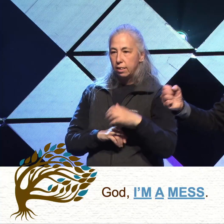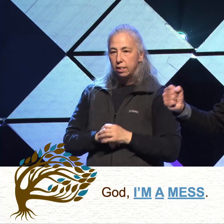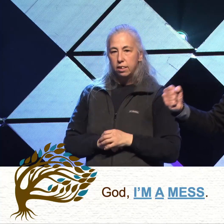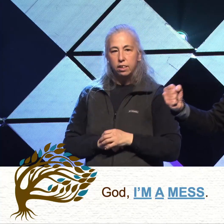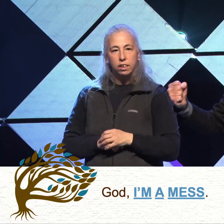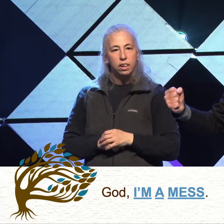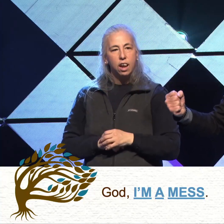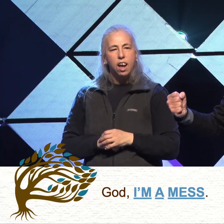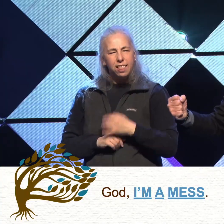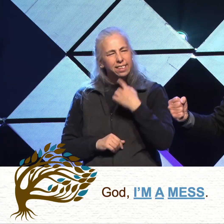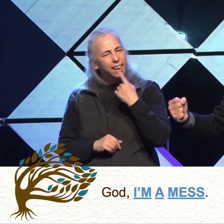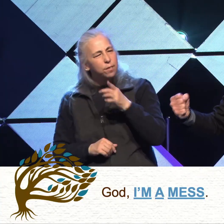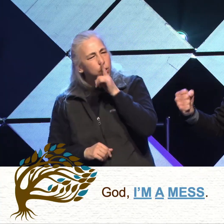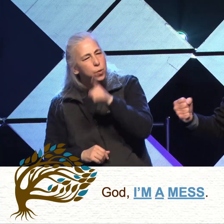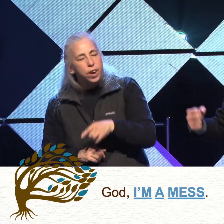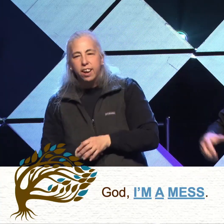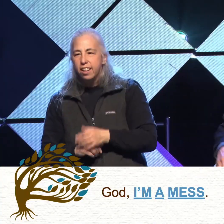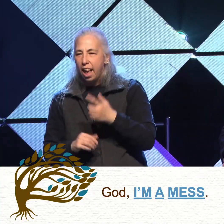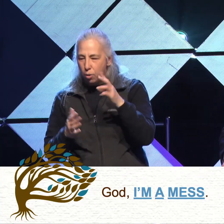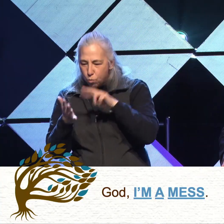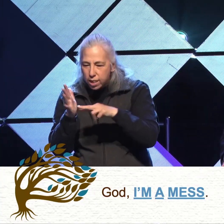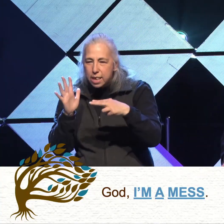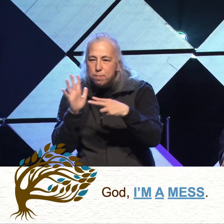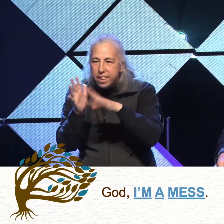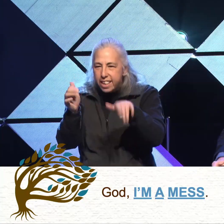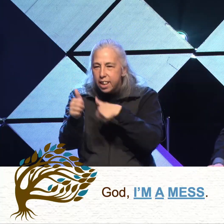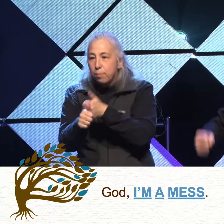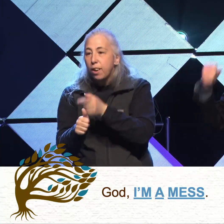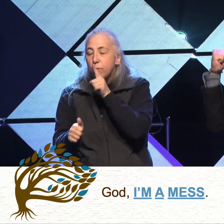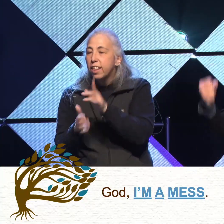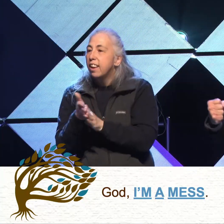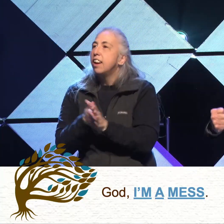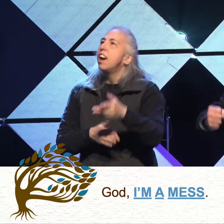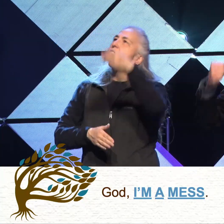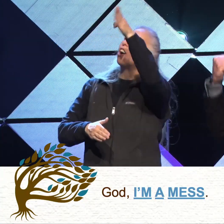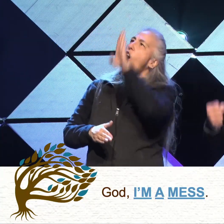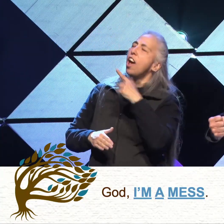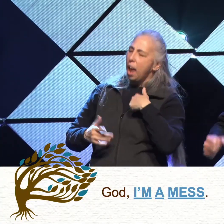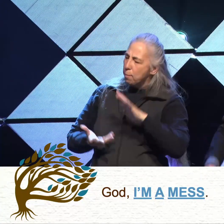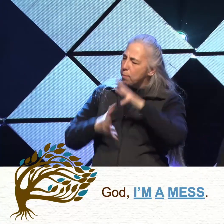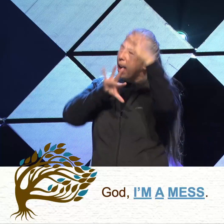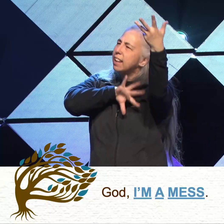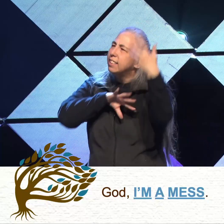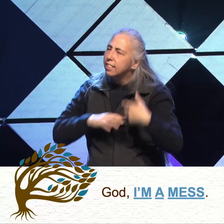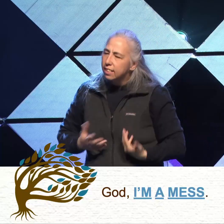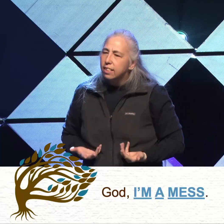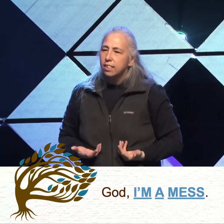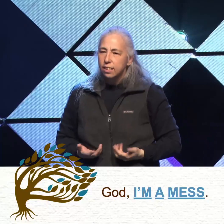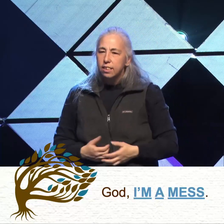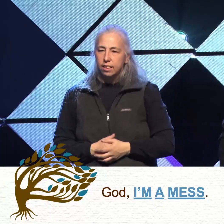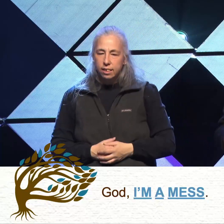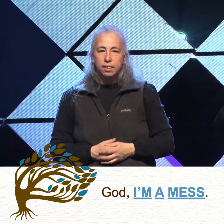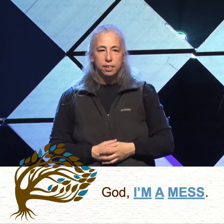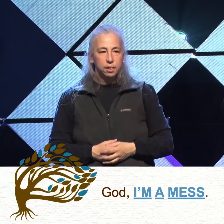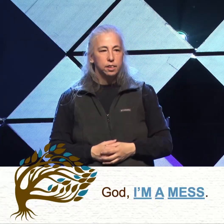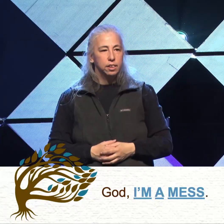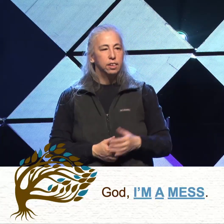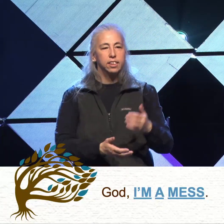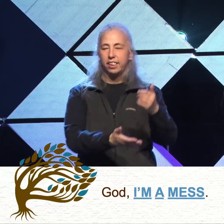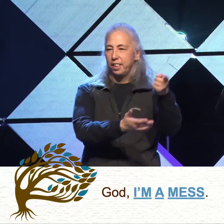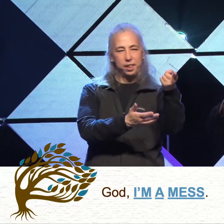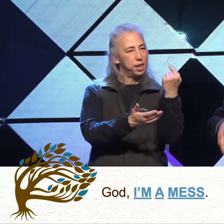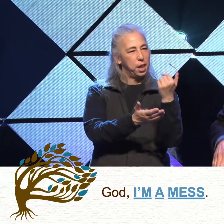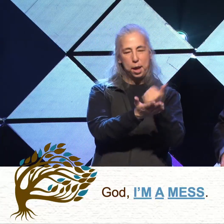Let's say it like we mean it. With some excitement, okay? Here we go. God, I'm a mess. Yeah. Make sure you